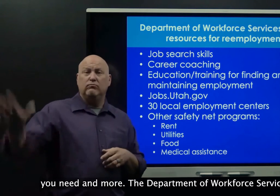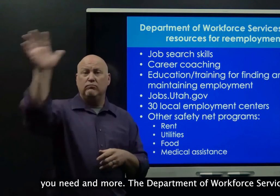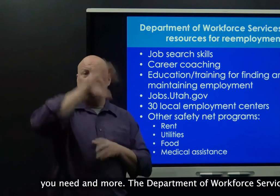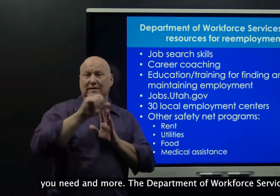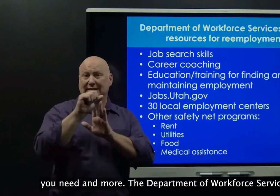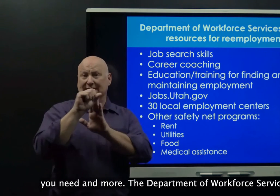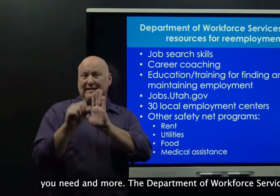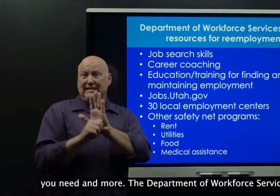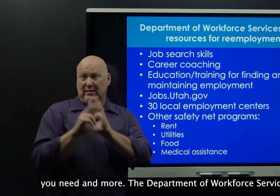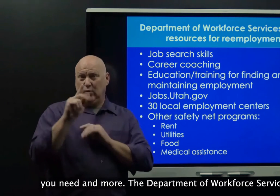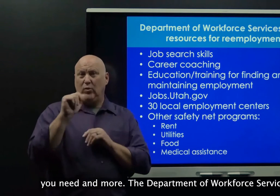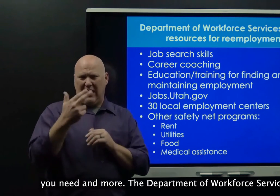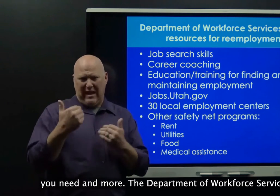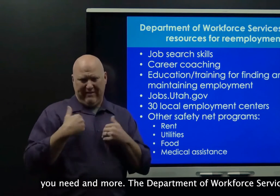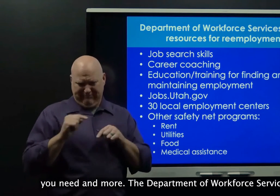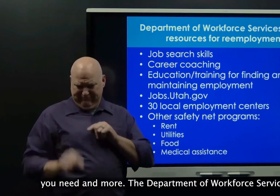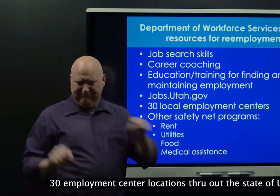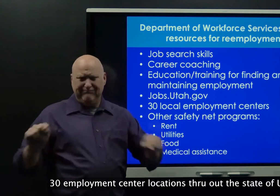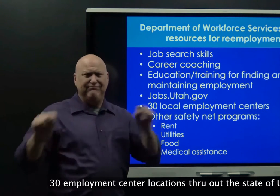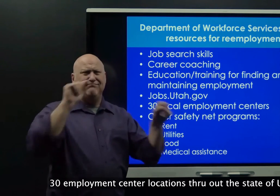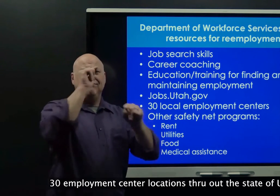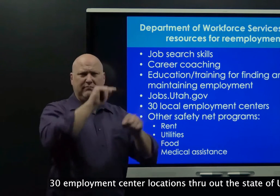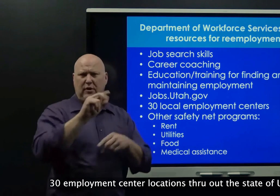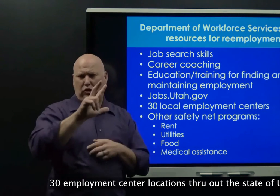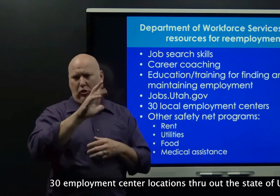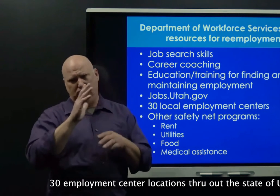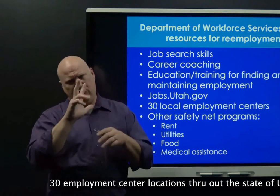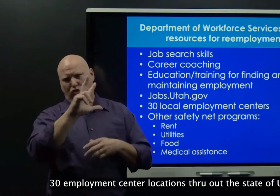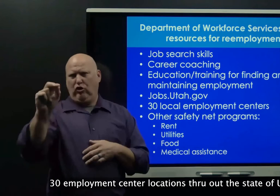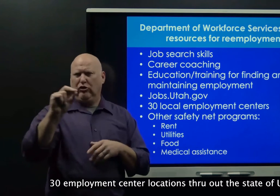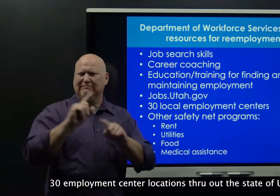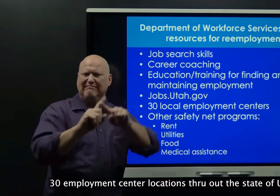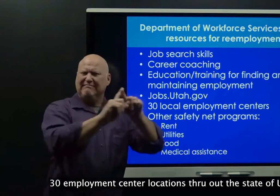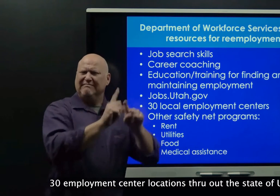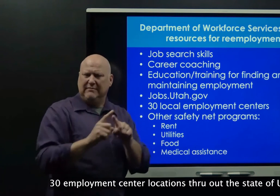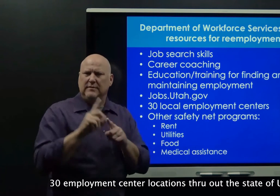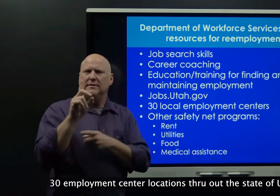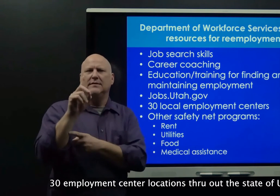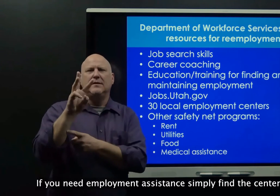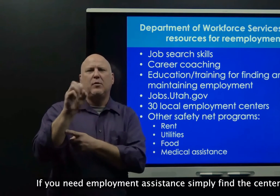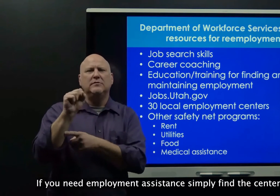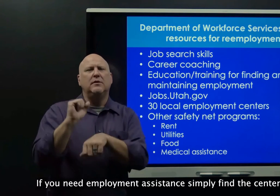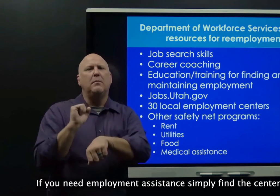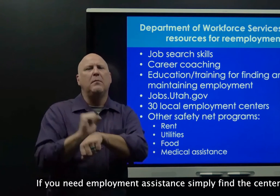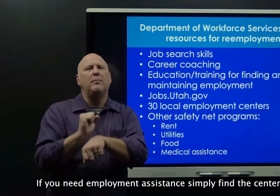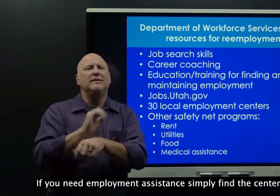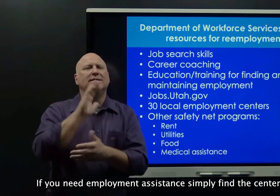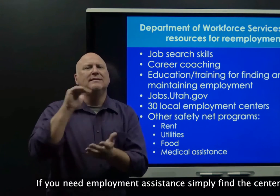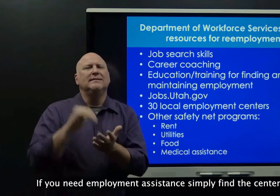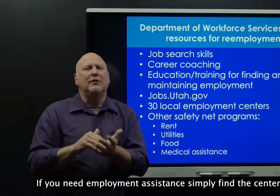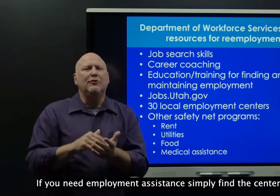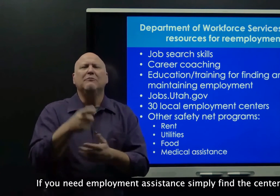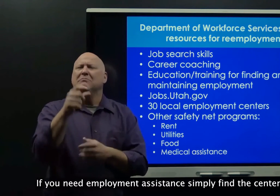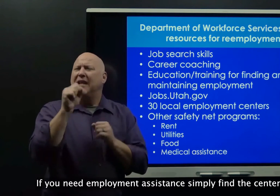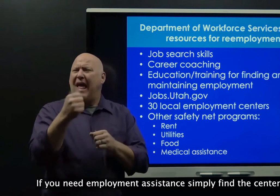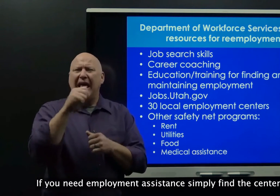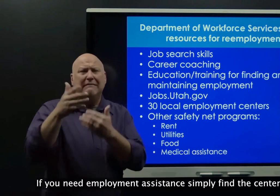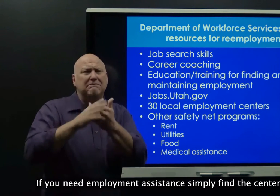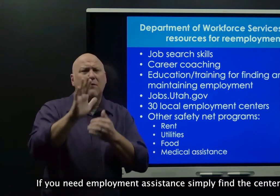The Department of Workforce Services has 30 employment center locations throughout the state of Utah. If you need employment assistance, simply find the center closest to